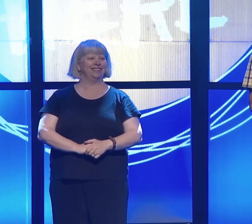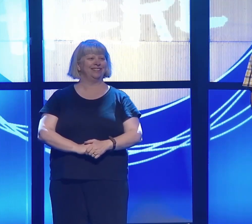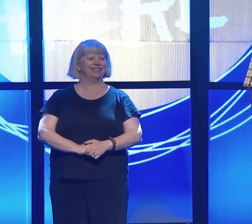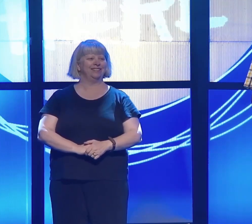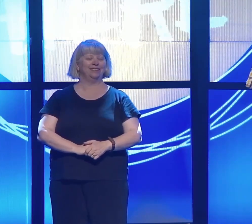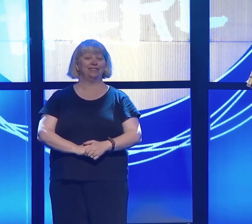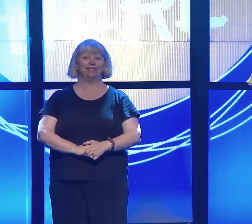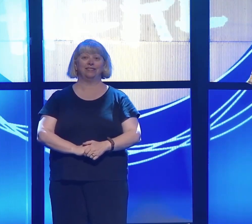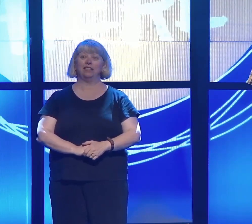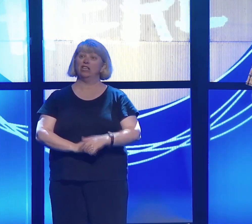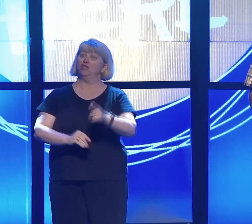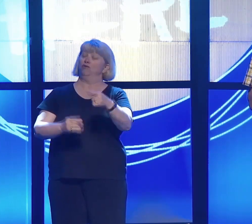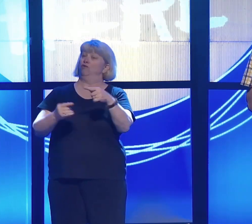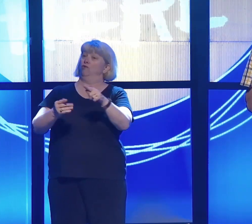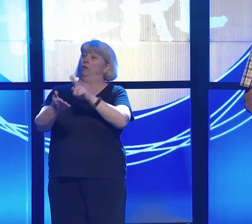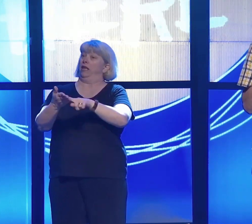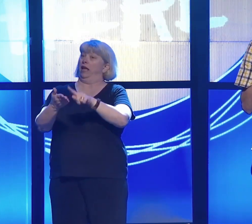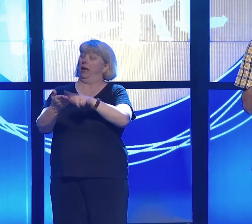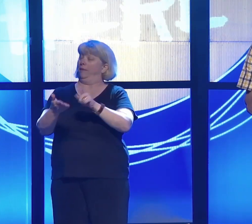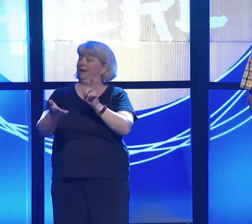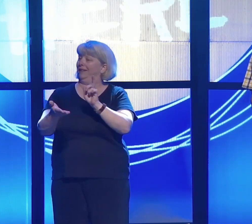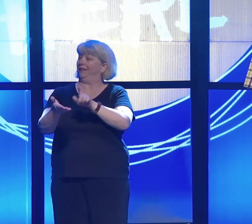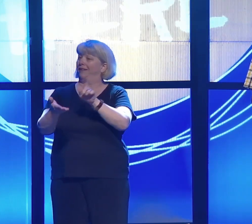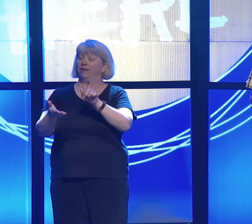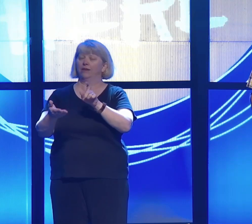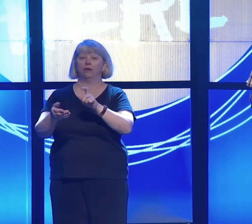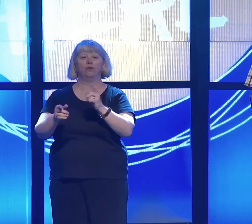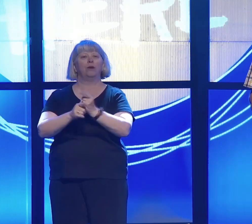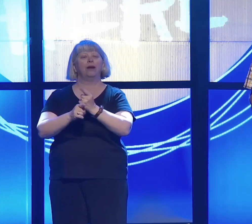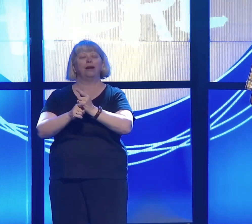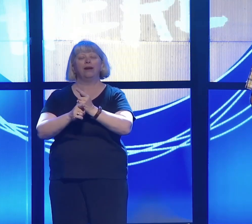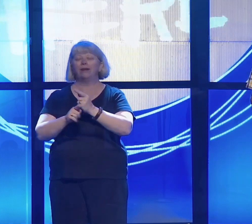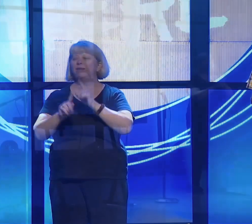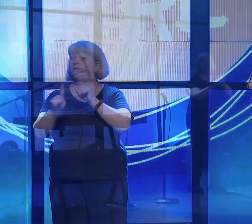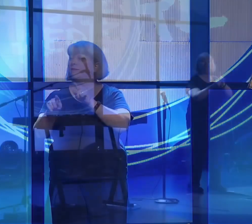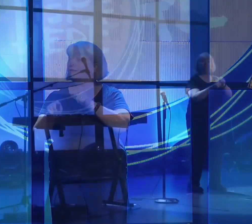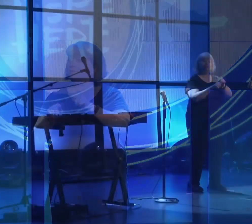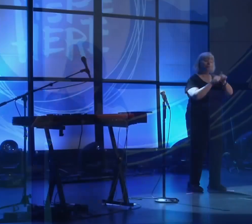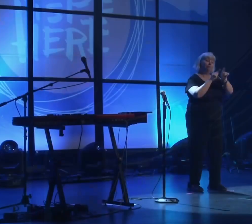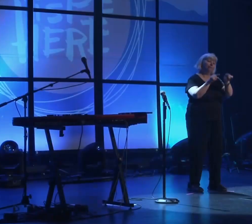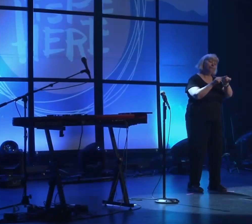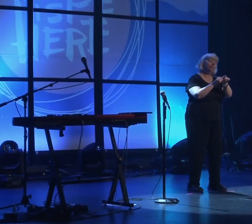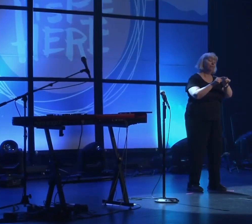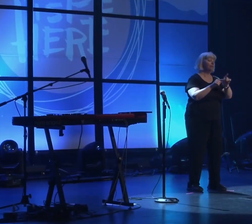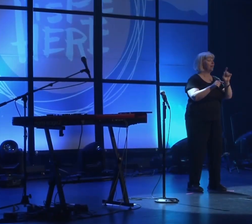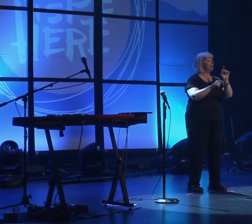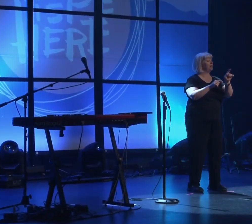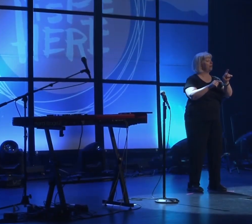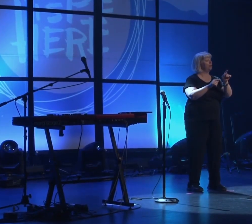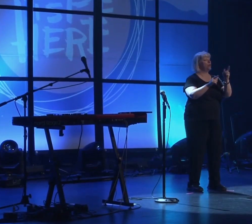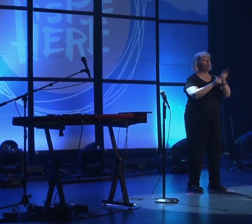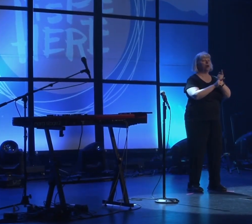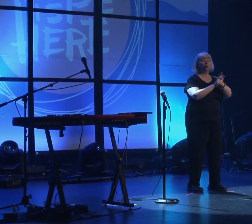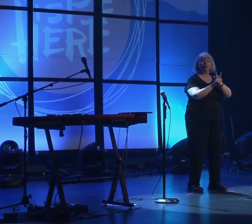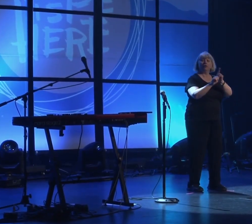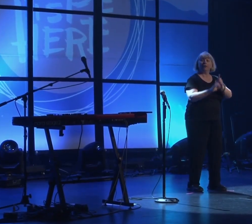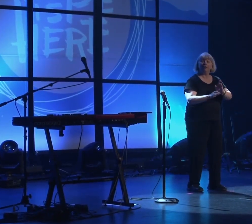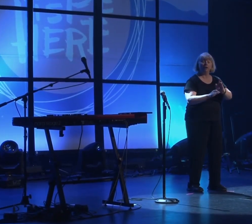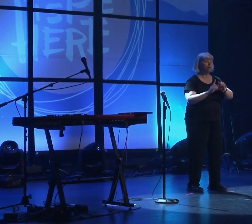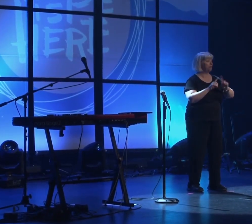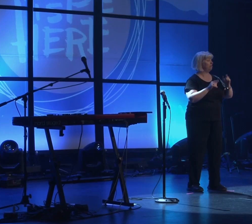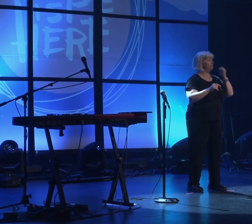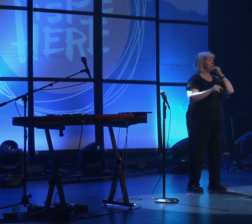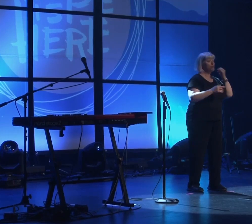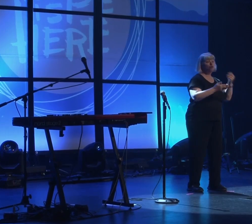Click on it if you're on the app. If you're a regular attender, just put your name and email address and click the regular attender box. But if you're new